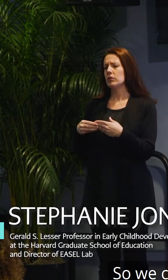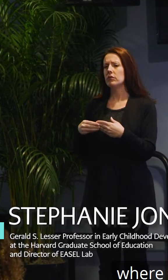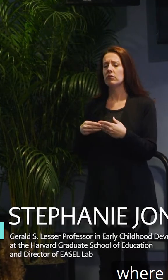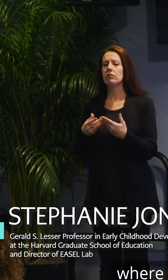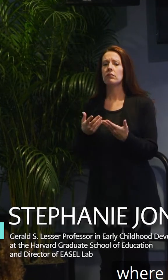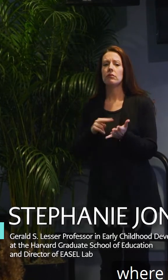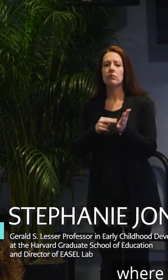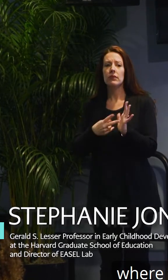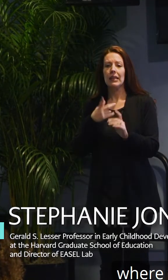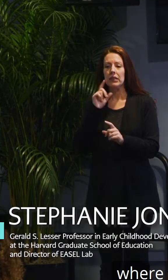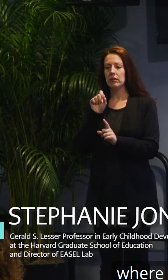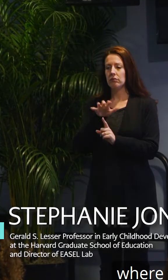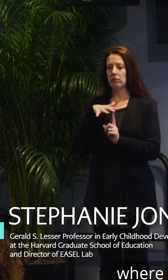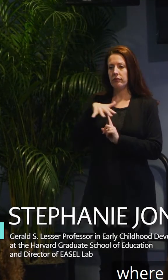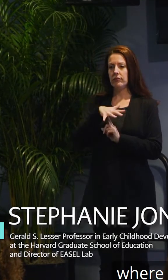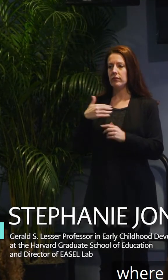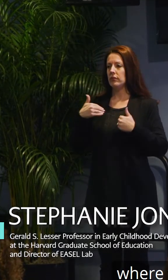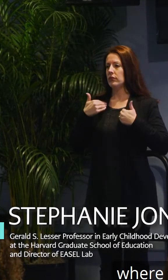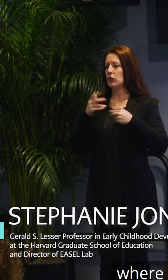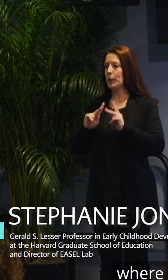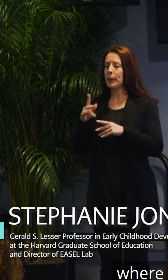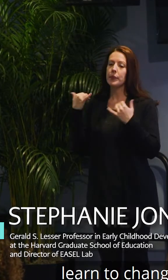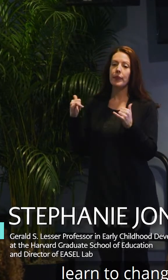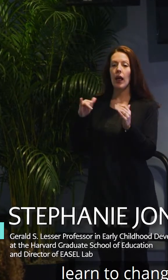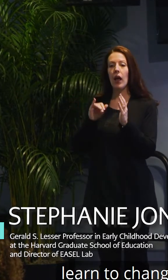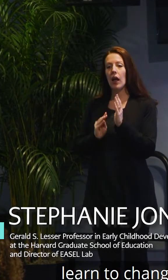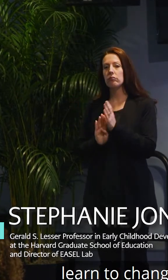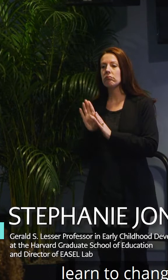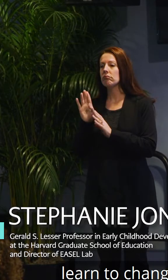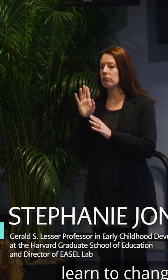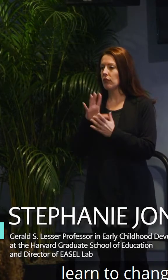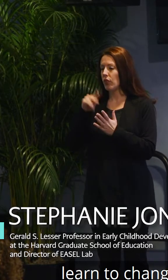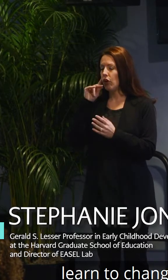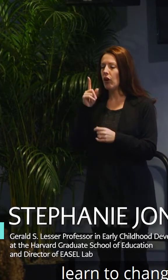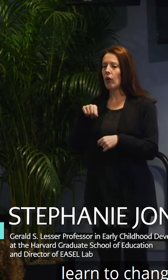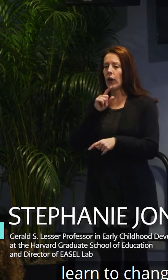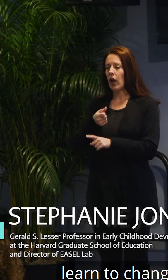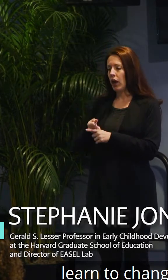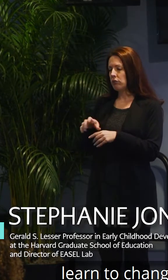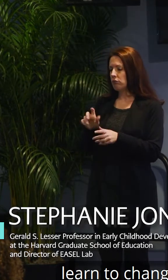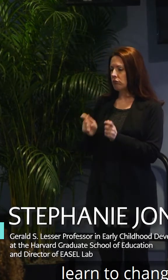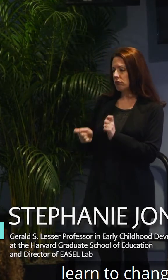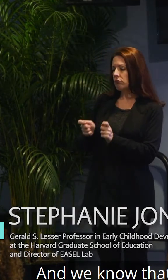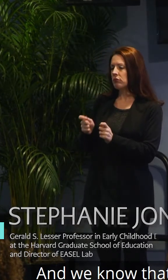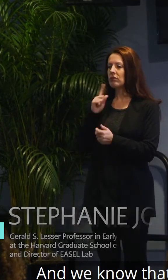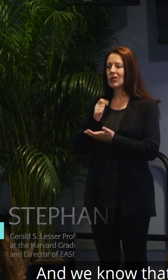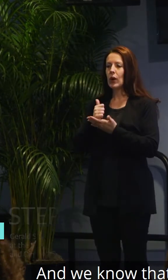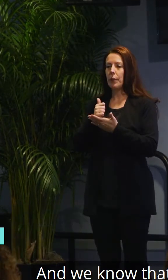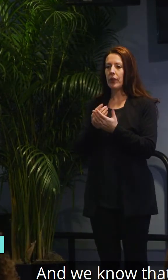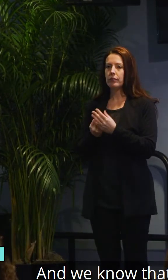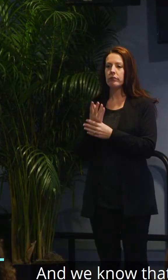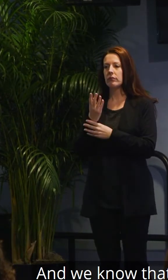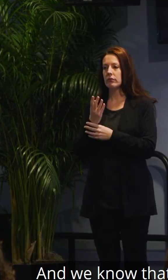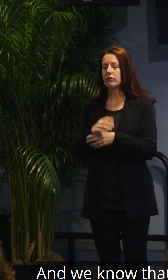settings where young people play, grow, learn, to change them, grow them, foster them. And we know that